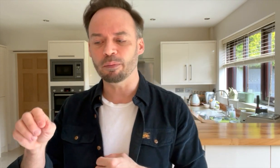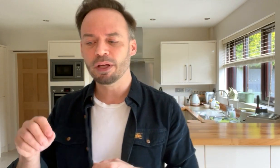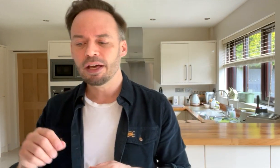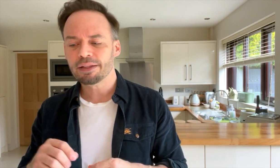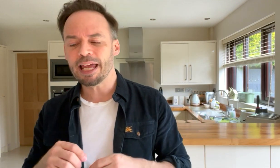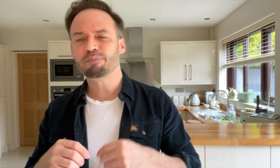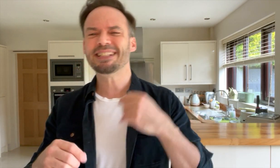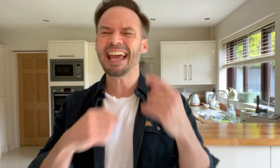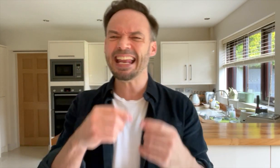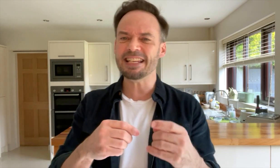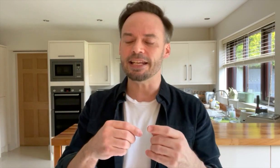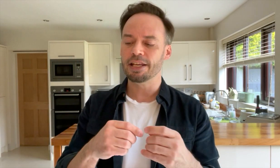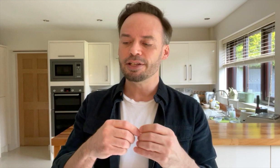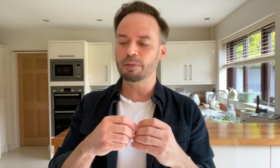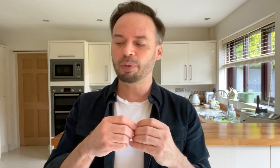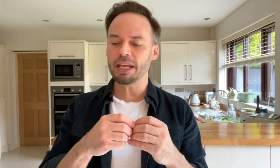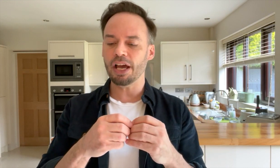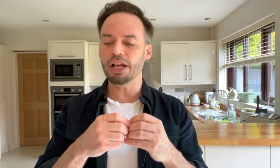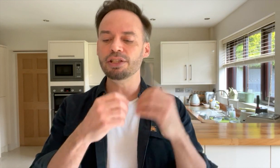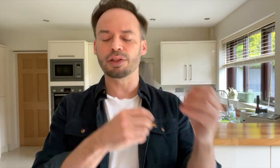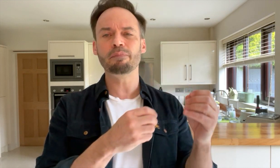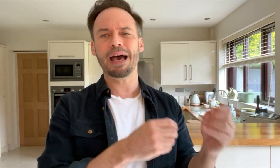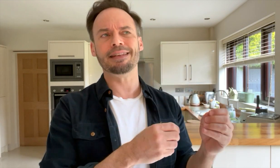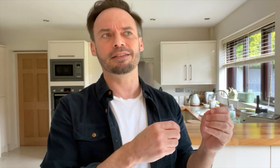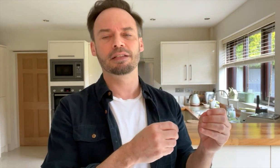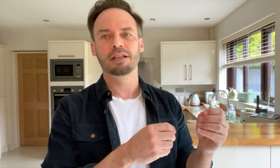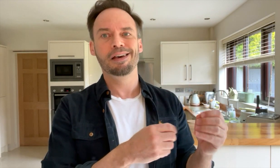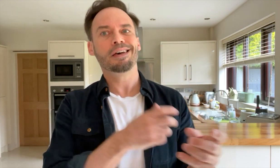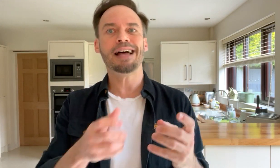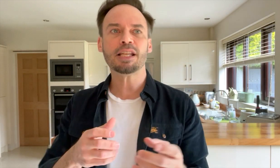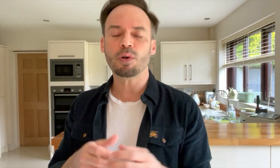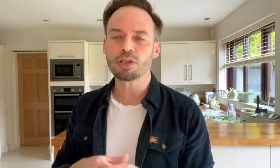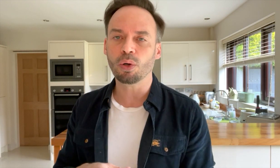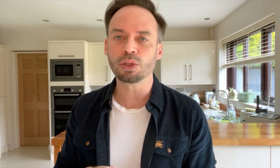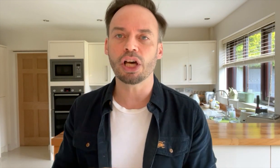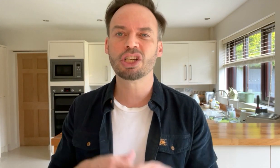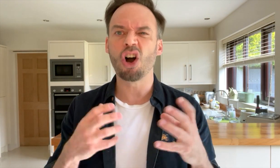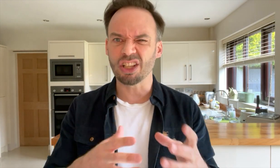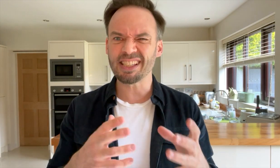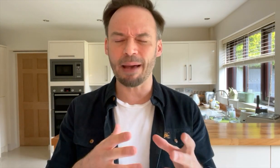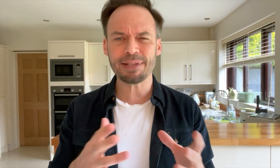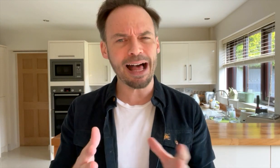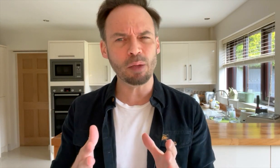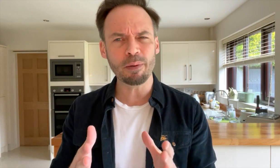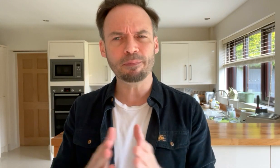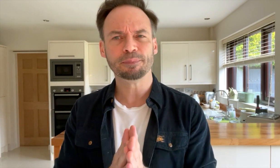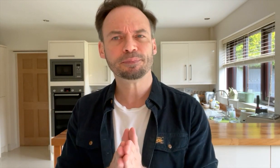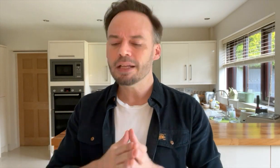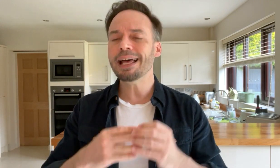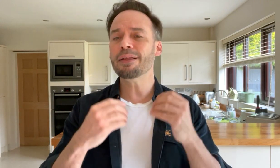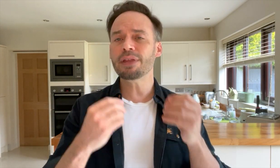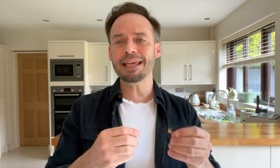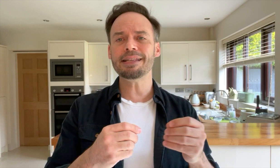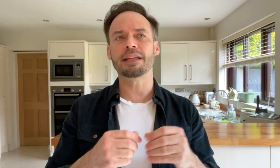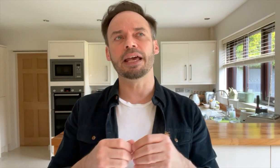they pretended to be another band that's what's called a concept album now these days